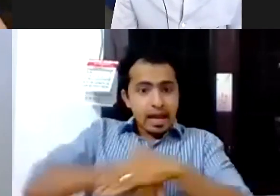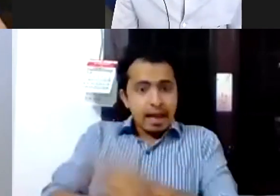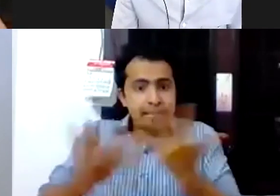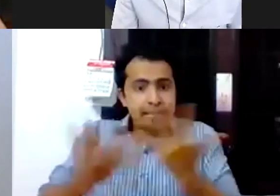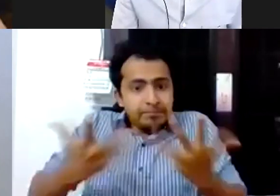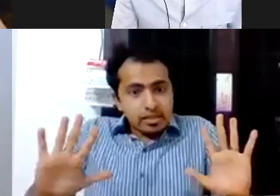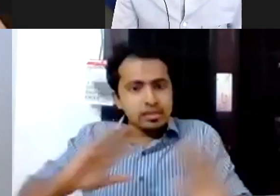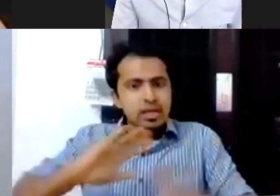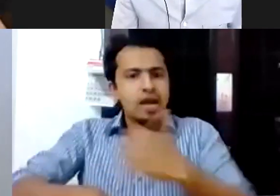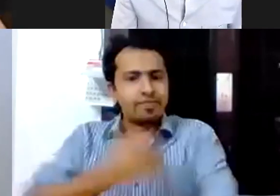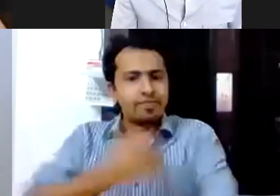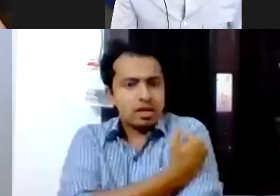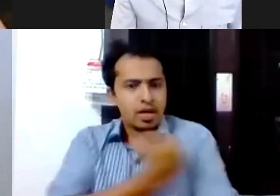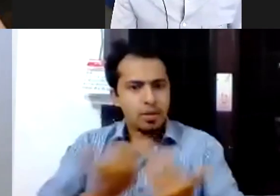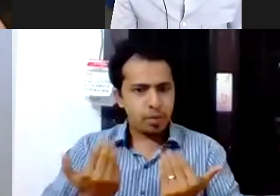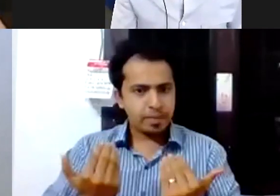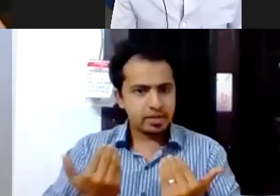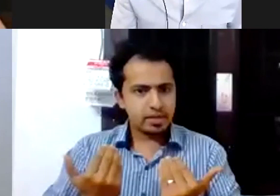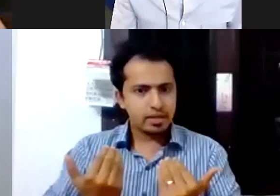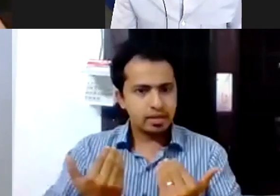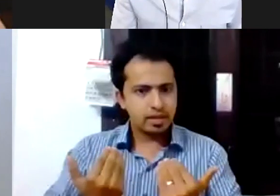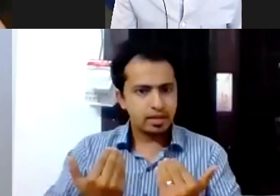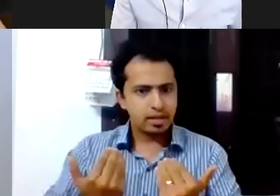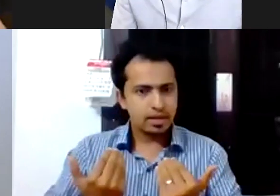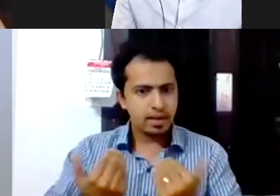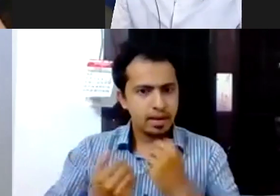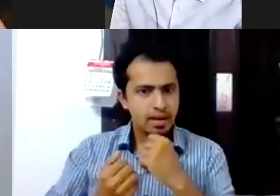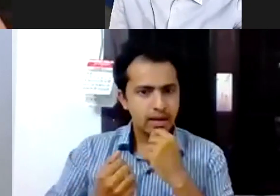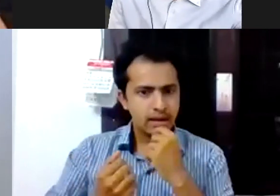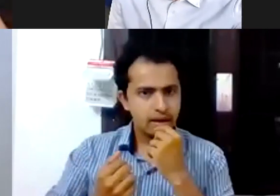Can't go for the vaccination. But if No.